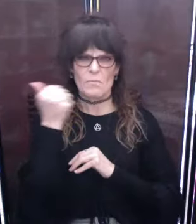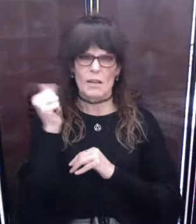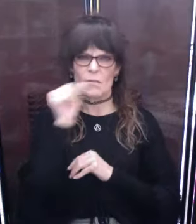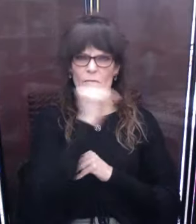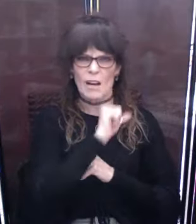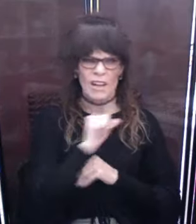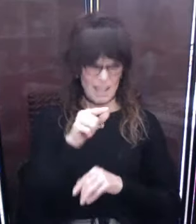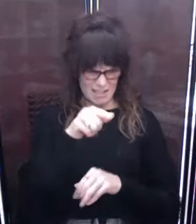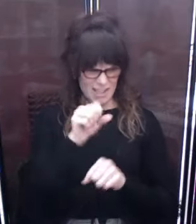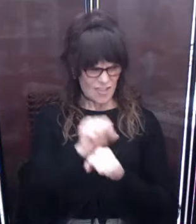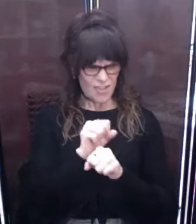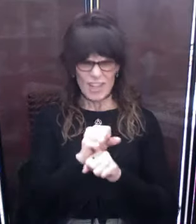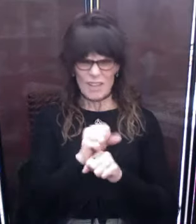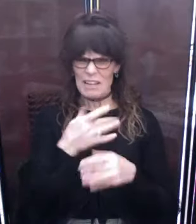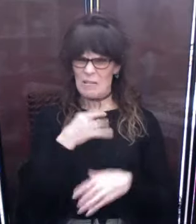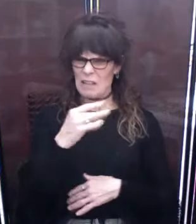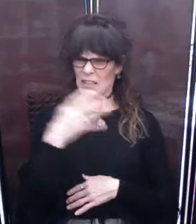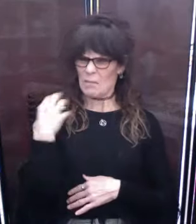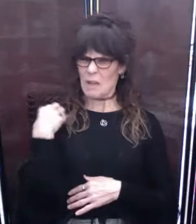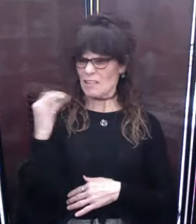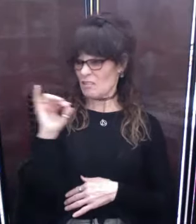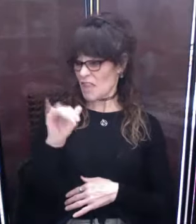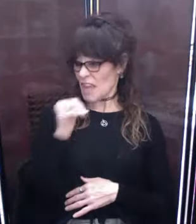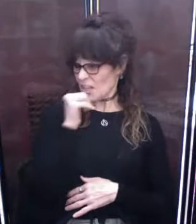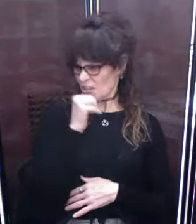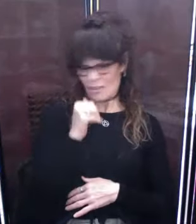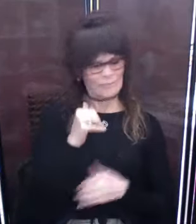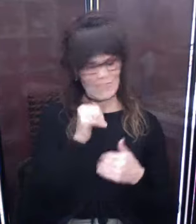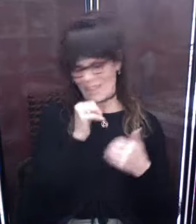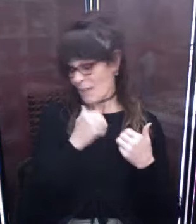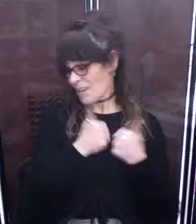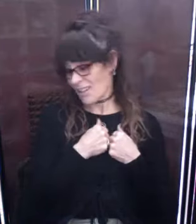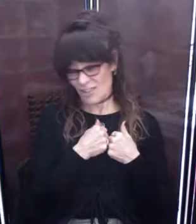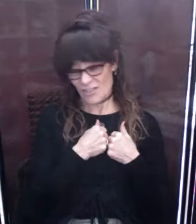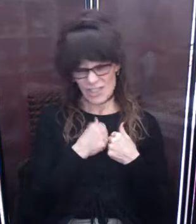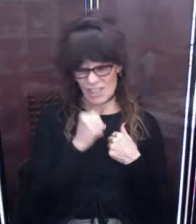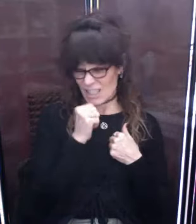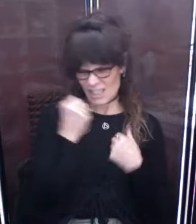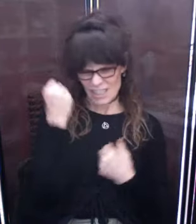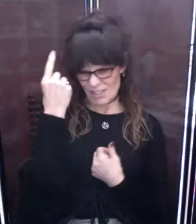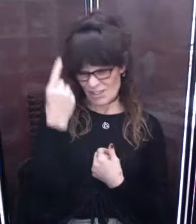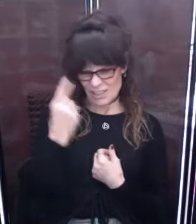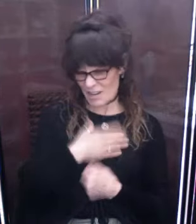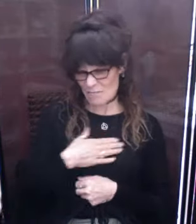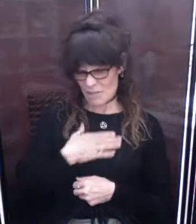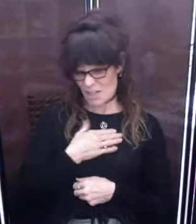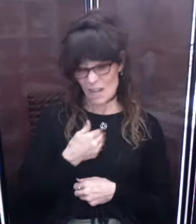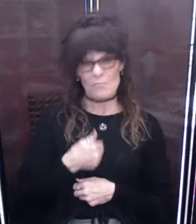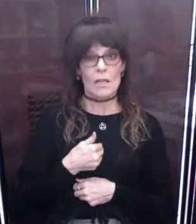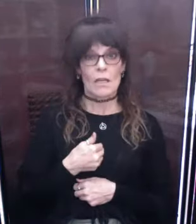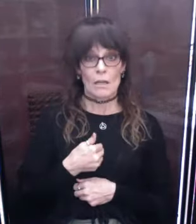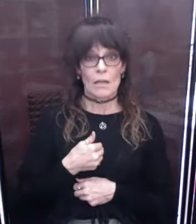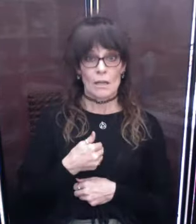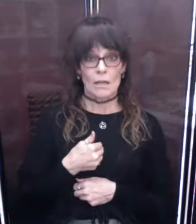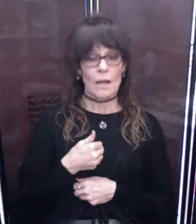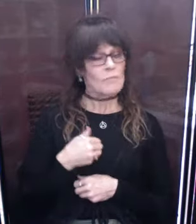much anyways. And that girl, she's just not the girl for me. She doesn't seem to understand, appreciate me. And I'm gonna just move on.